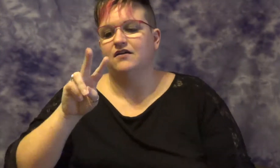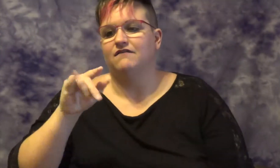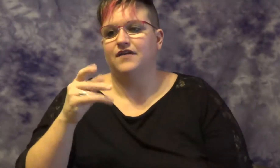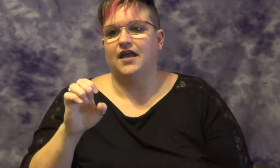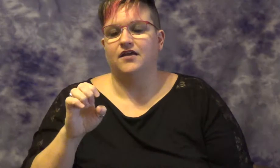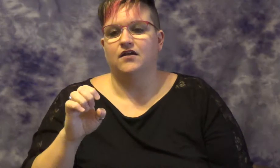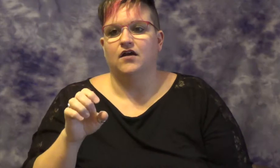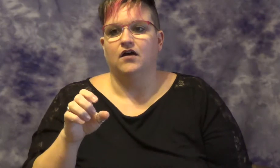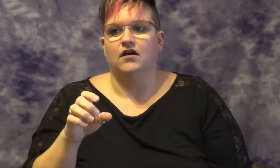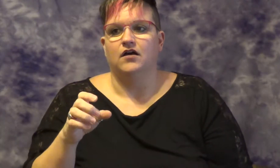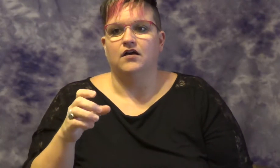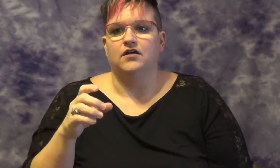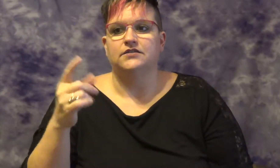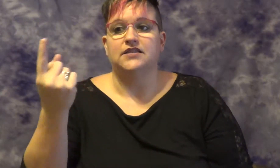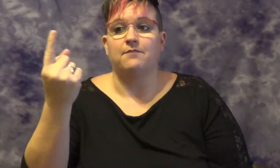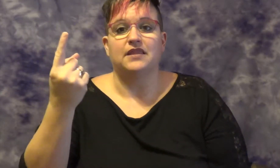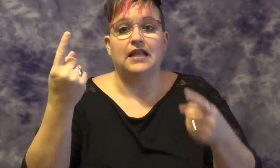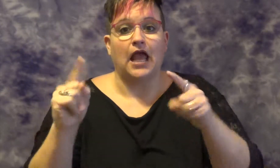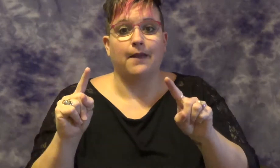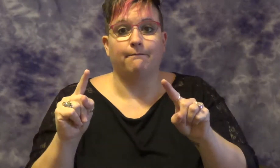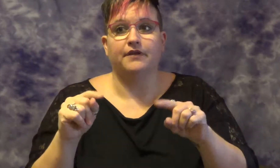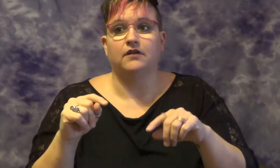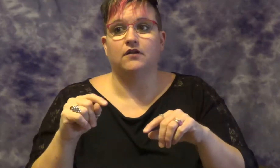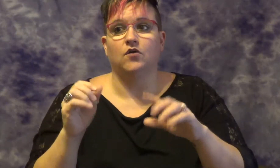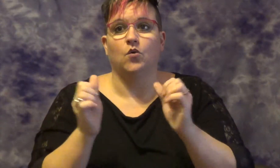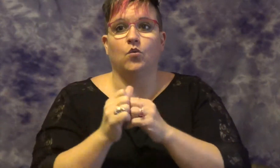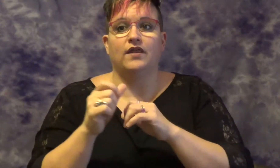you need to make sure that you're going to